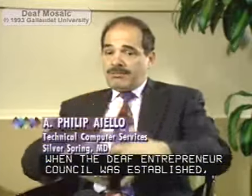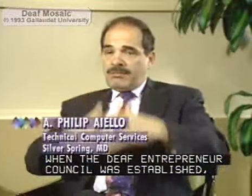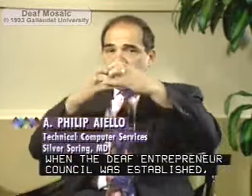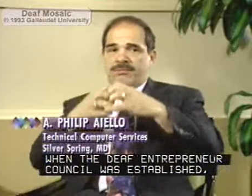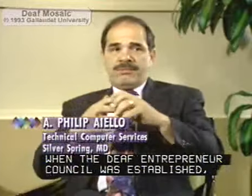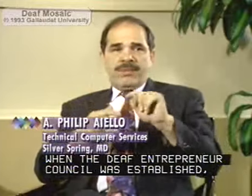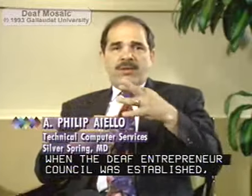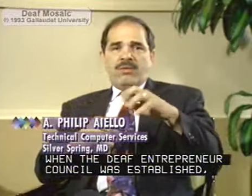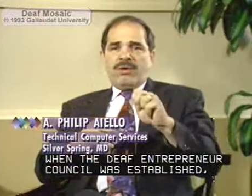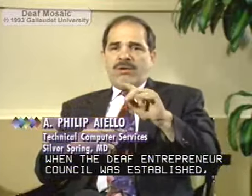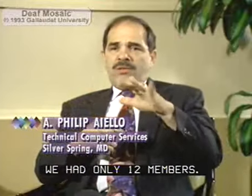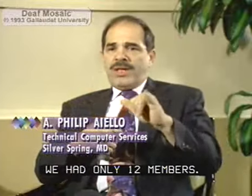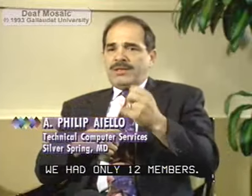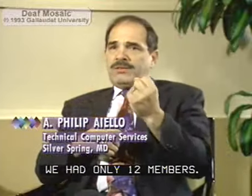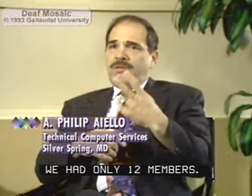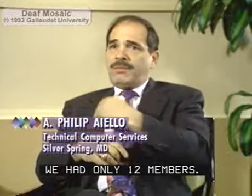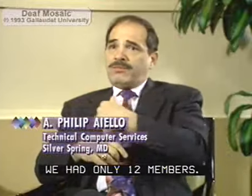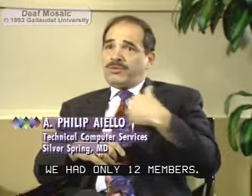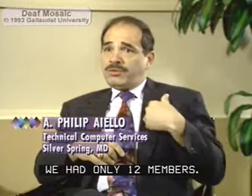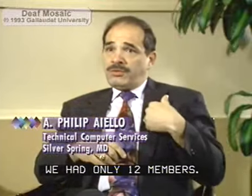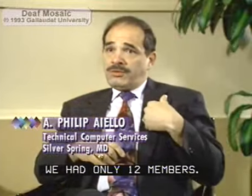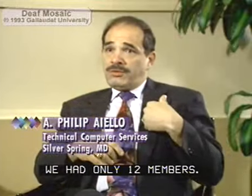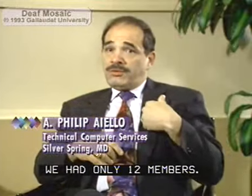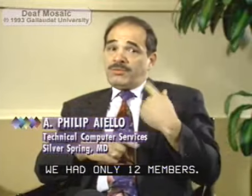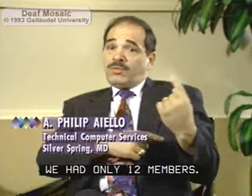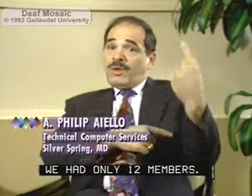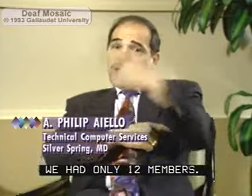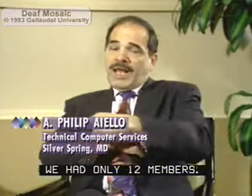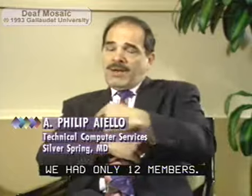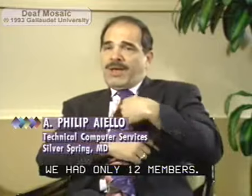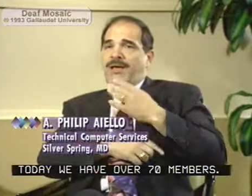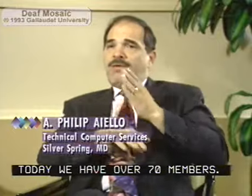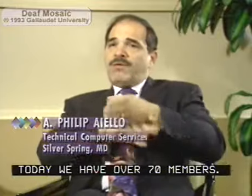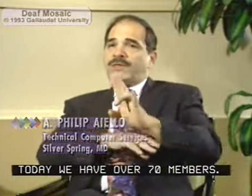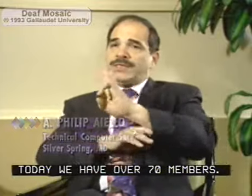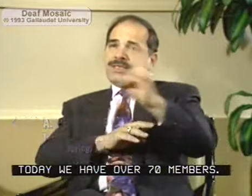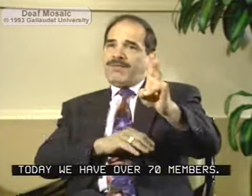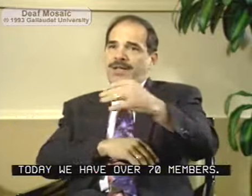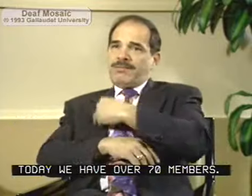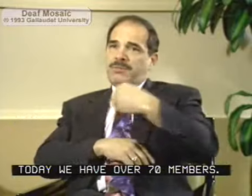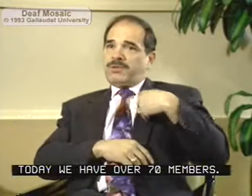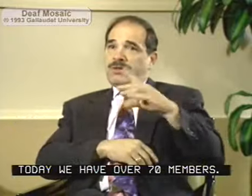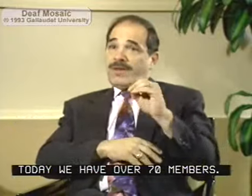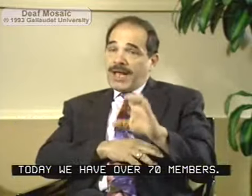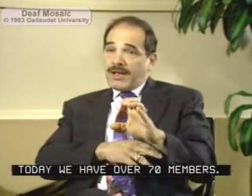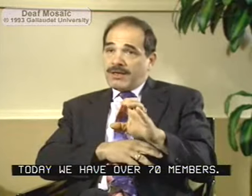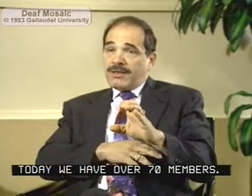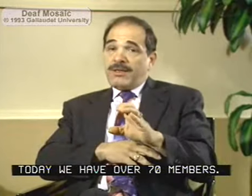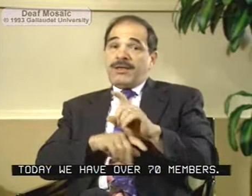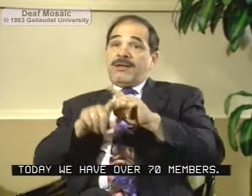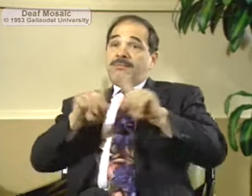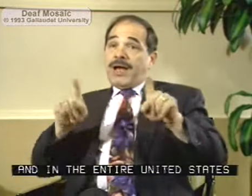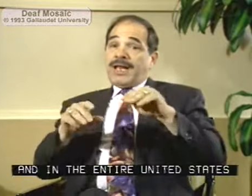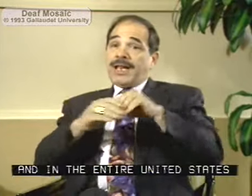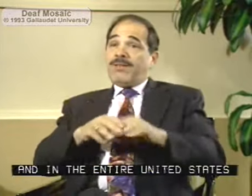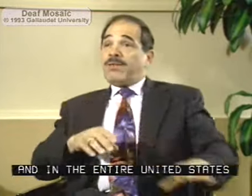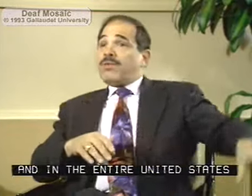Entrepreneur Council was established, we had only 12 members. Today, we have over 70 members. And in the entire